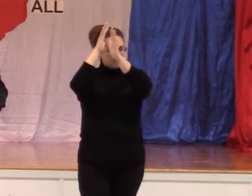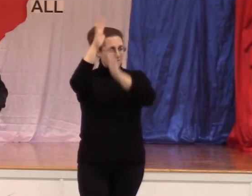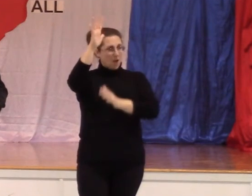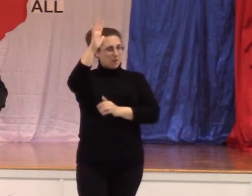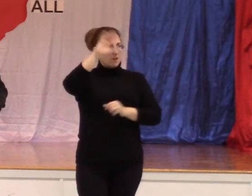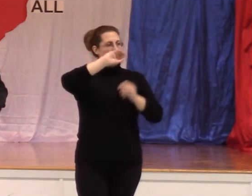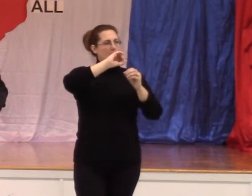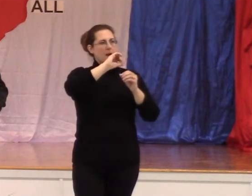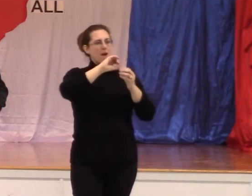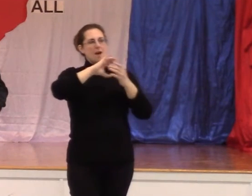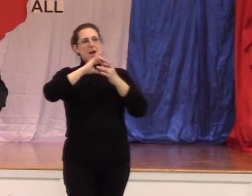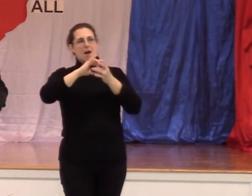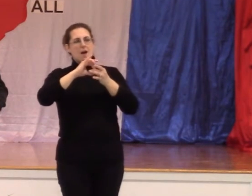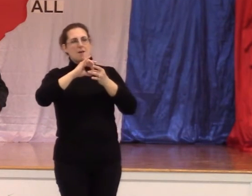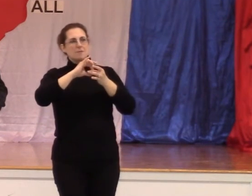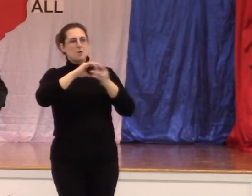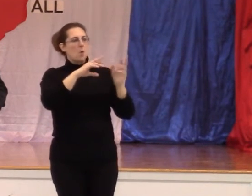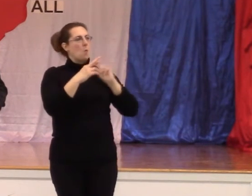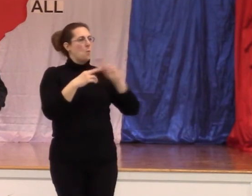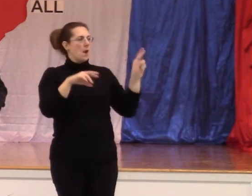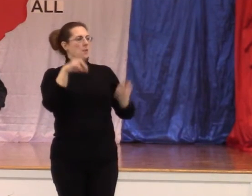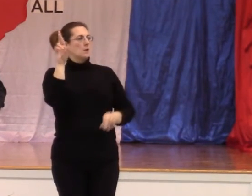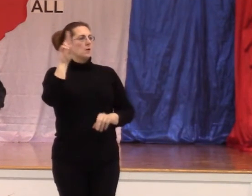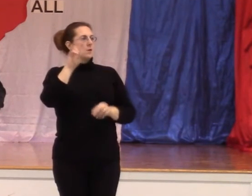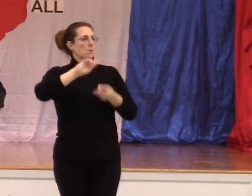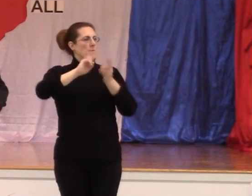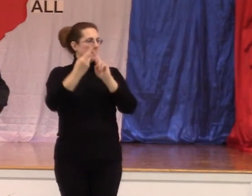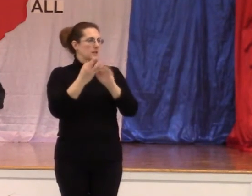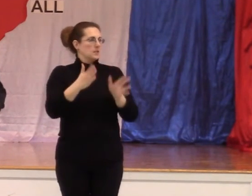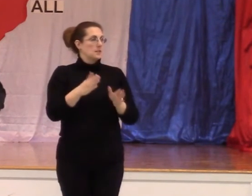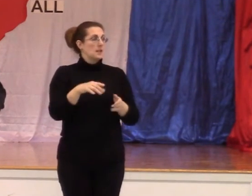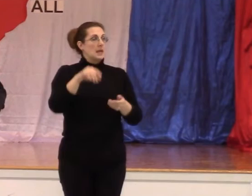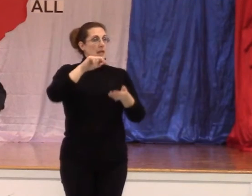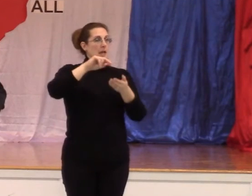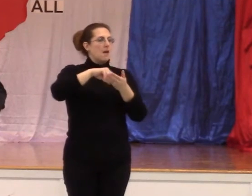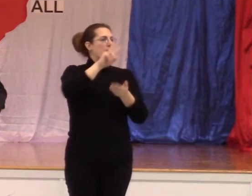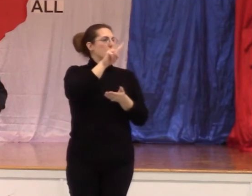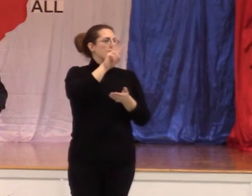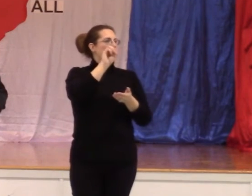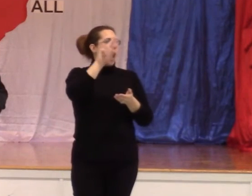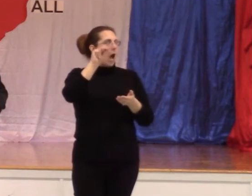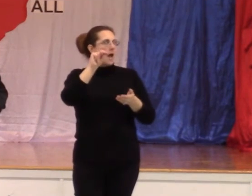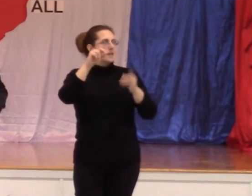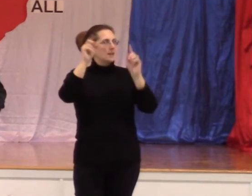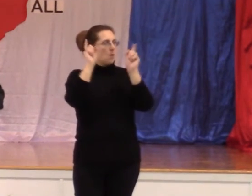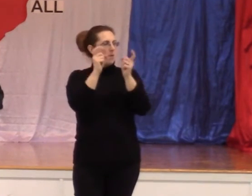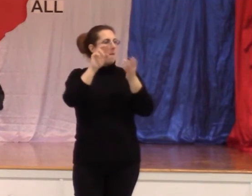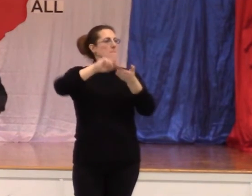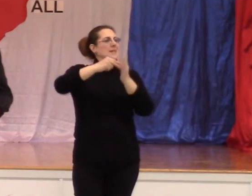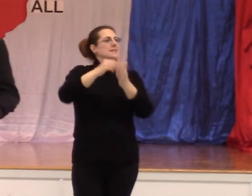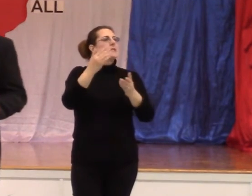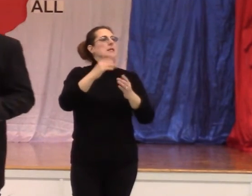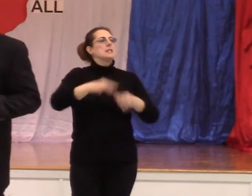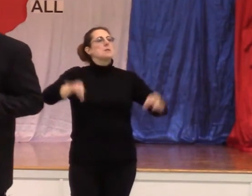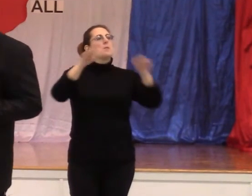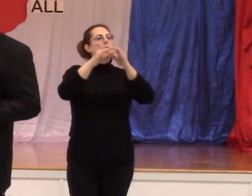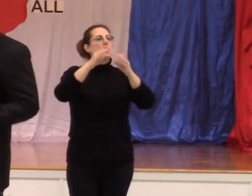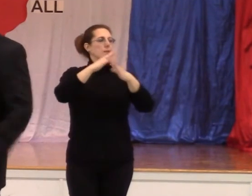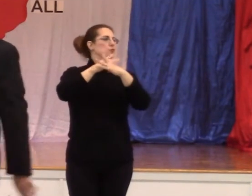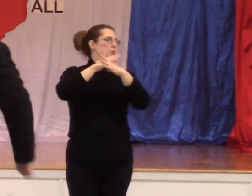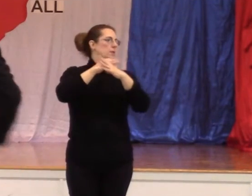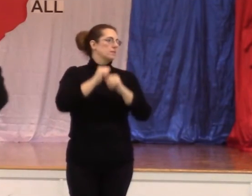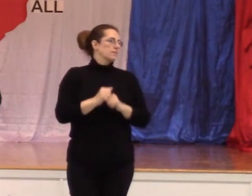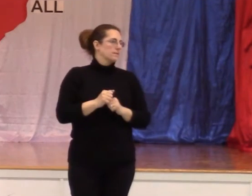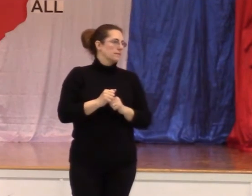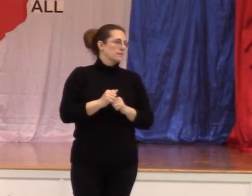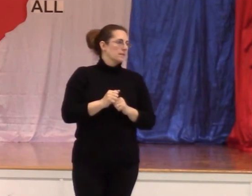forth. The von, of course, means that he's someone important in Germany, right? He falls away. He starts out with Luther right